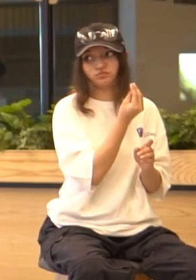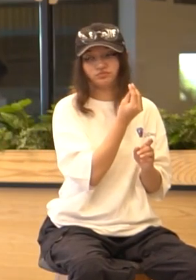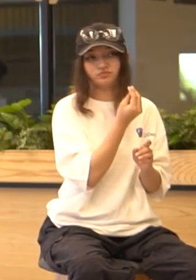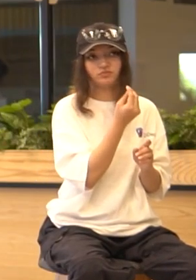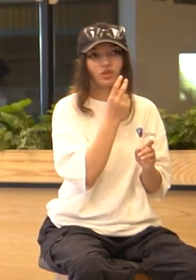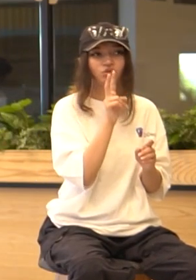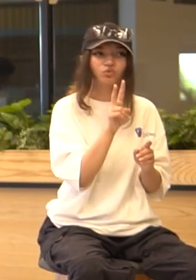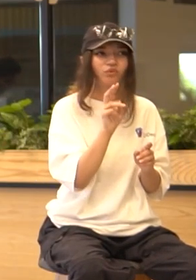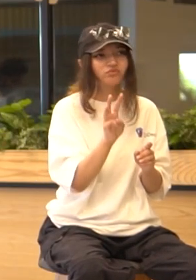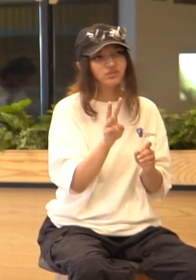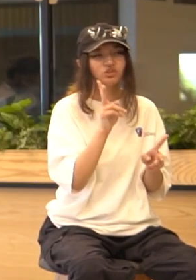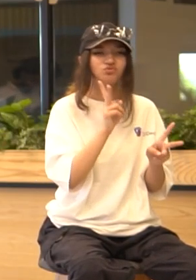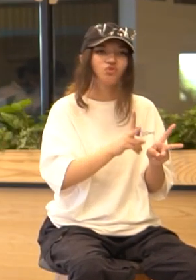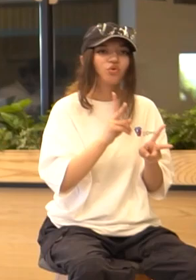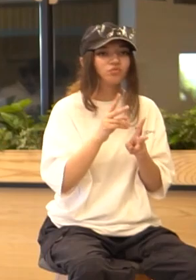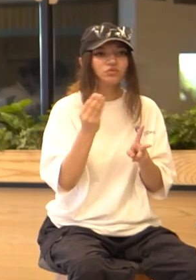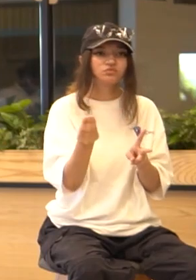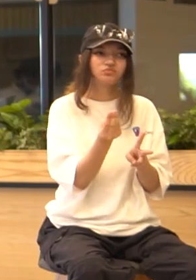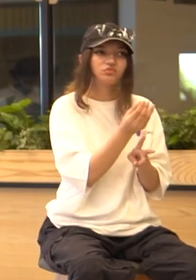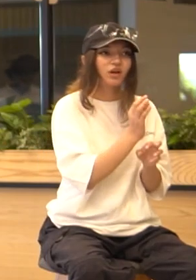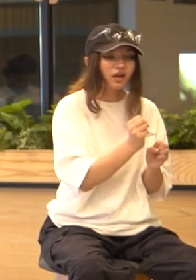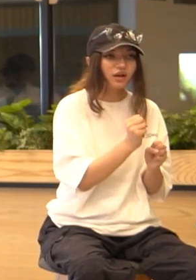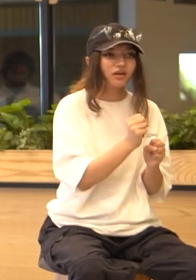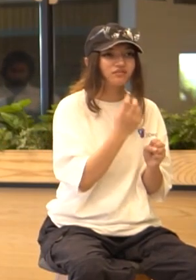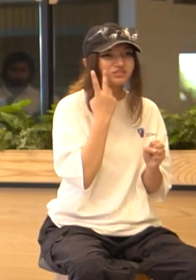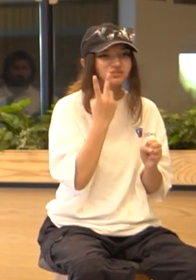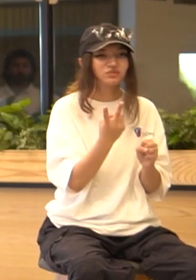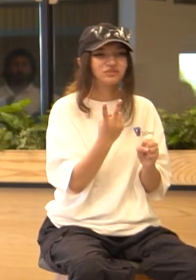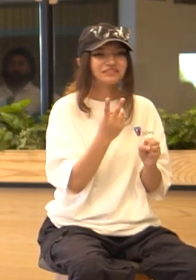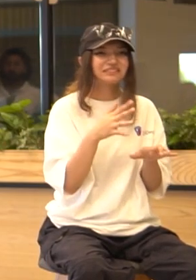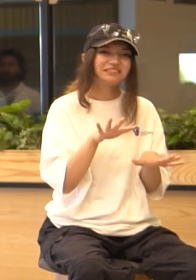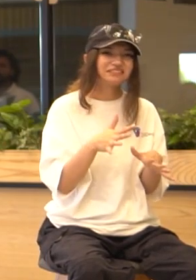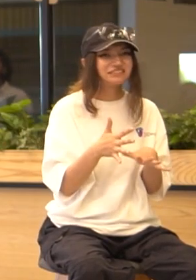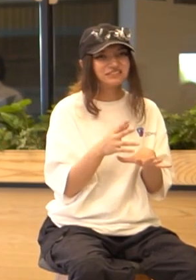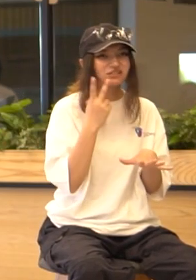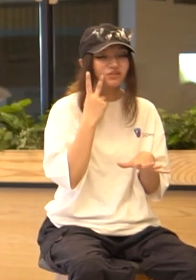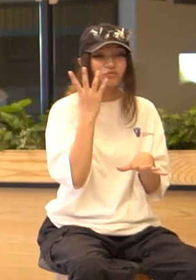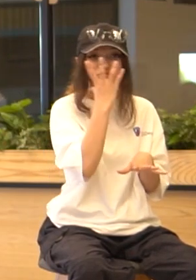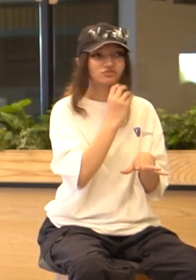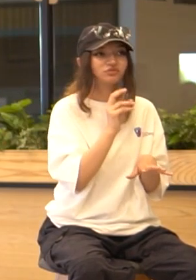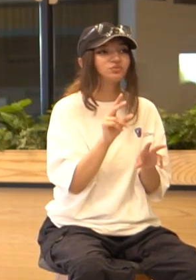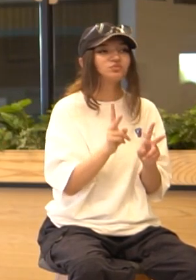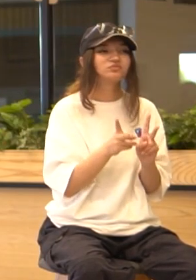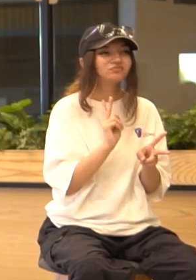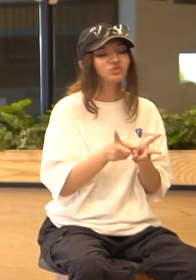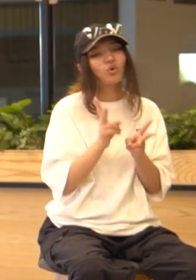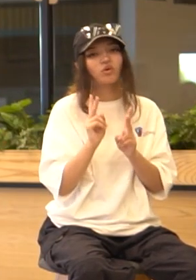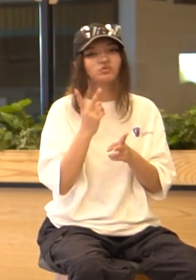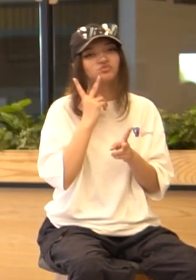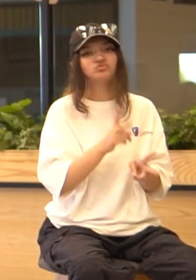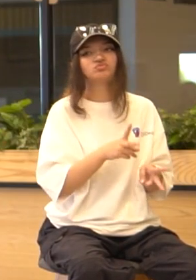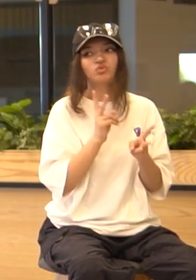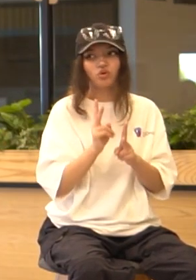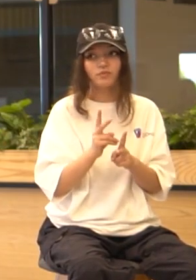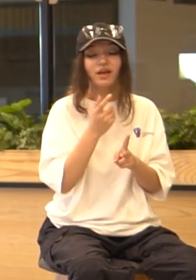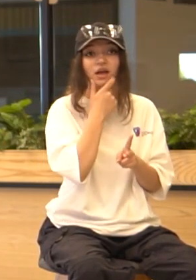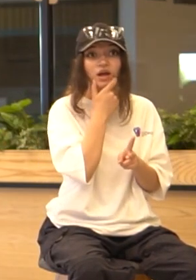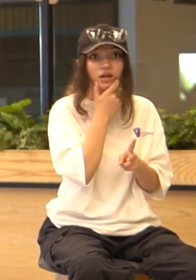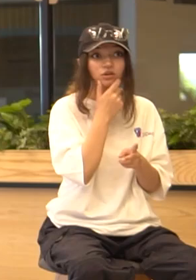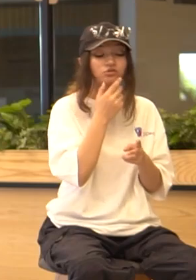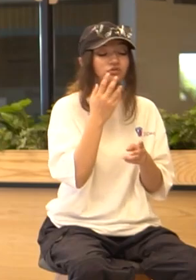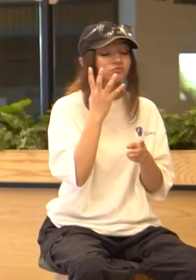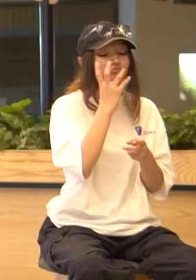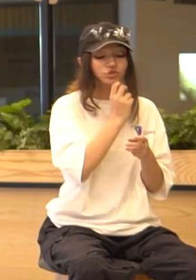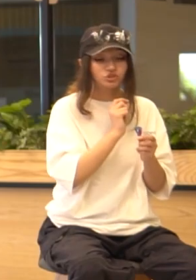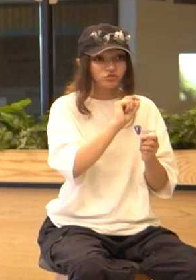or three that you see around. And even on those fonts, there was not much innovation. Like, you know, with English fonts, when you look at English